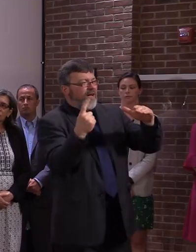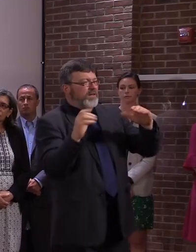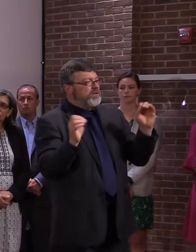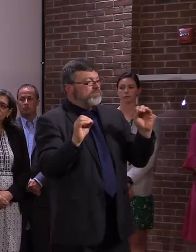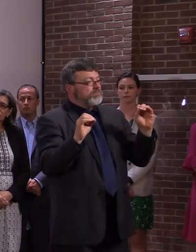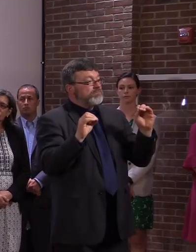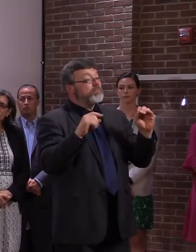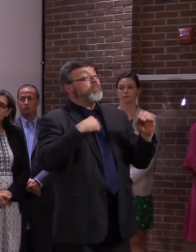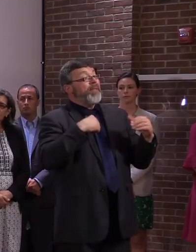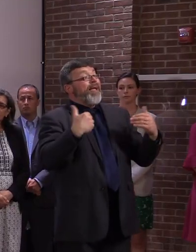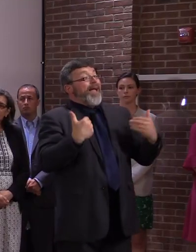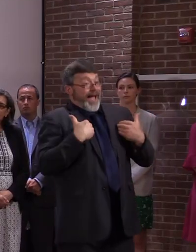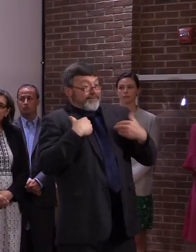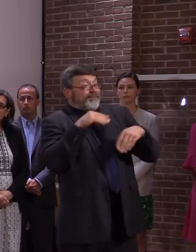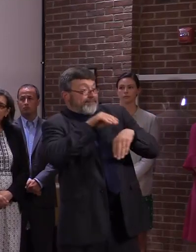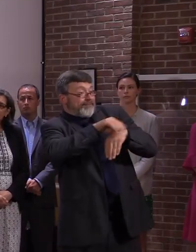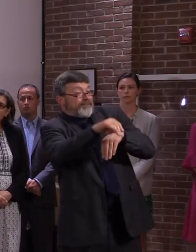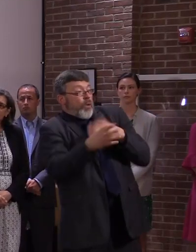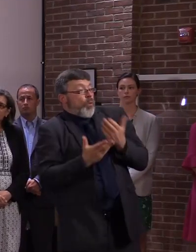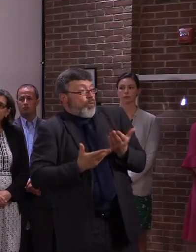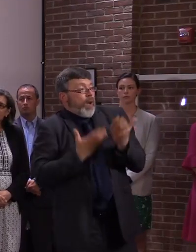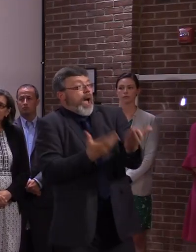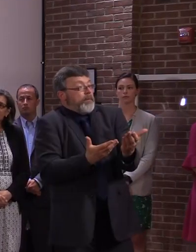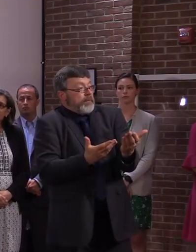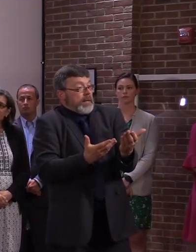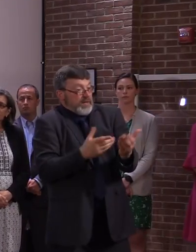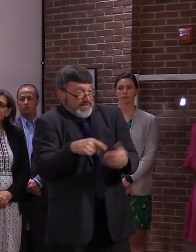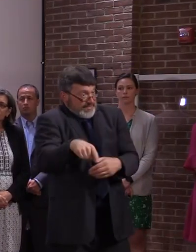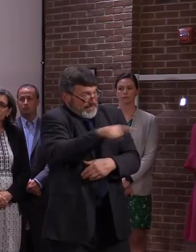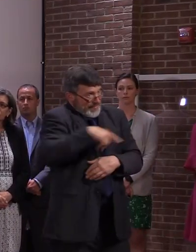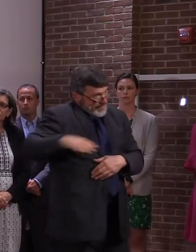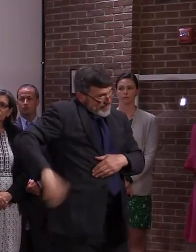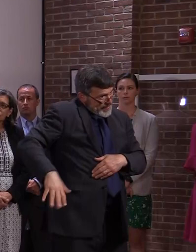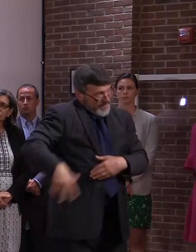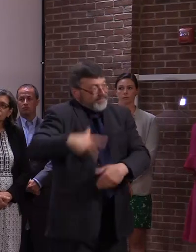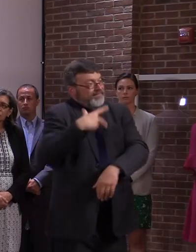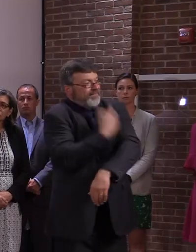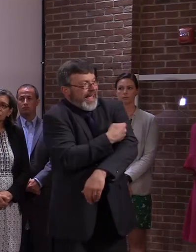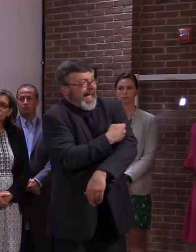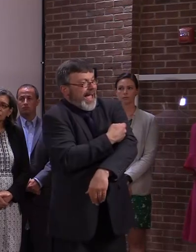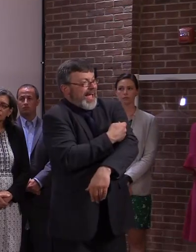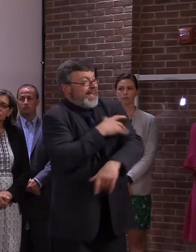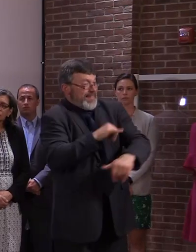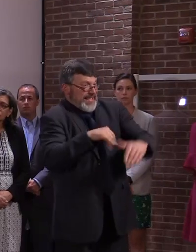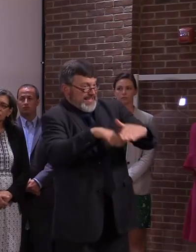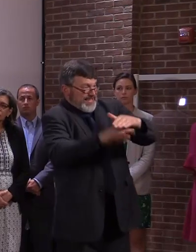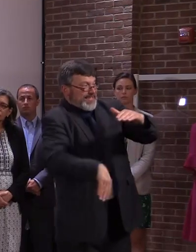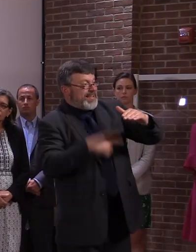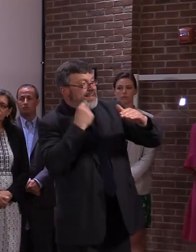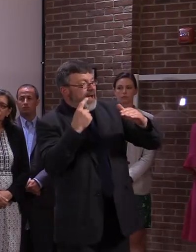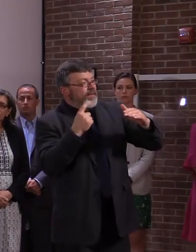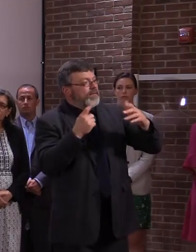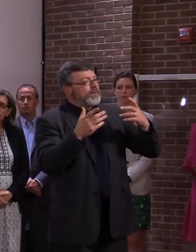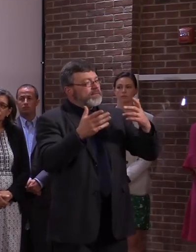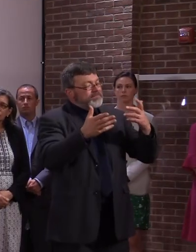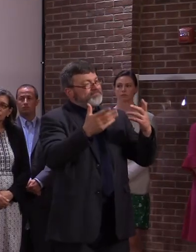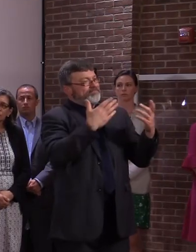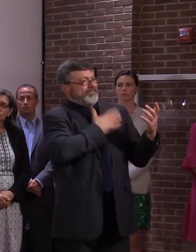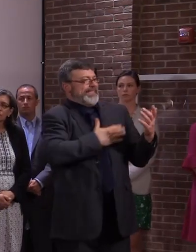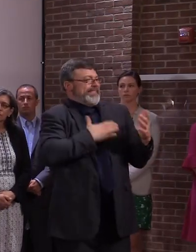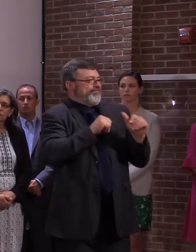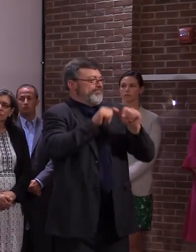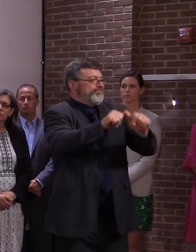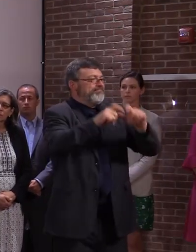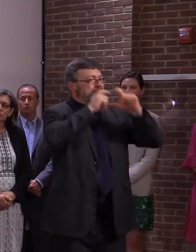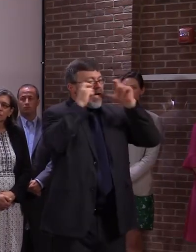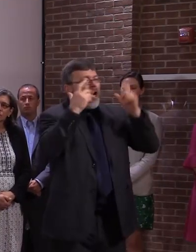that those who are unvaccinated, which would include this group of children, be masked when possible in